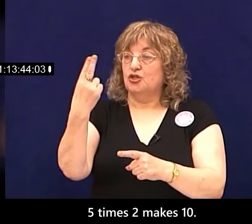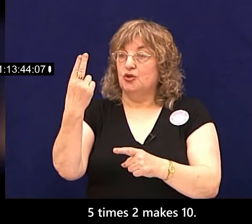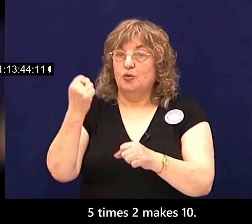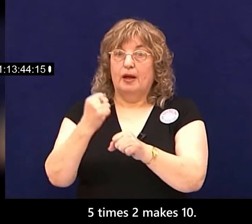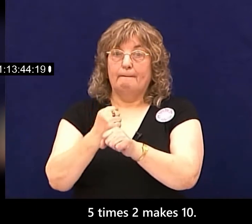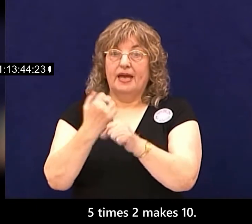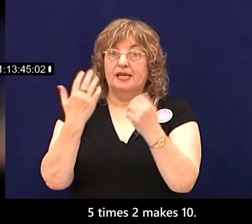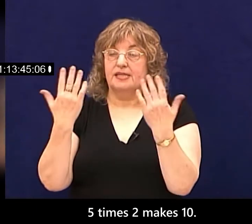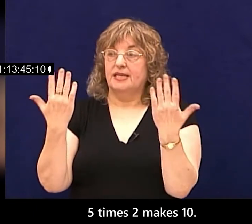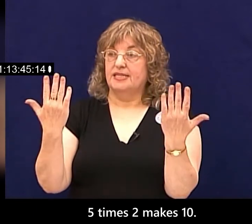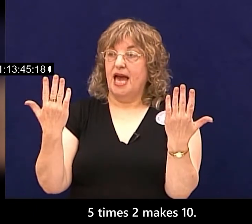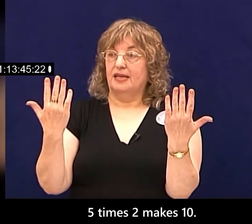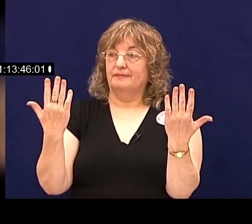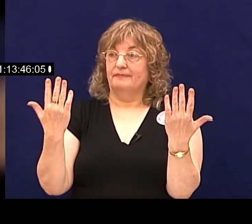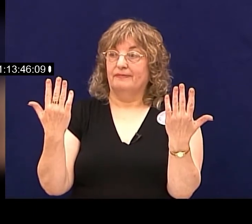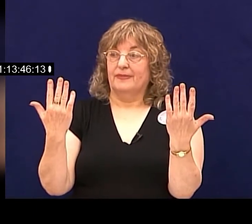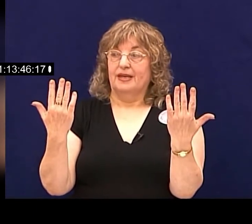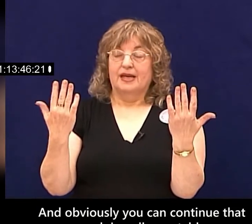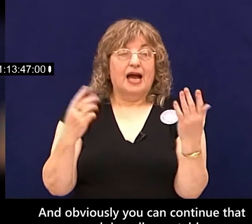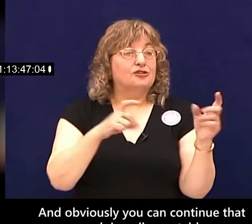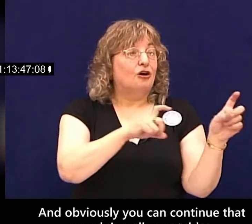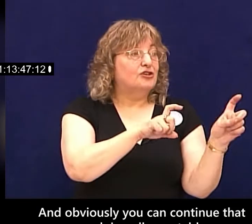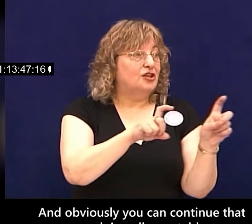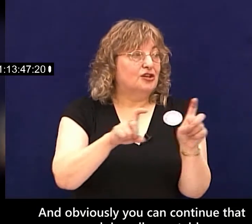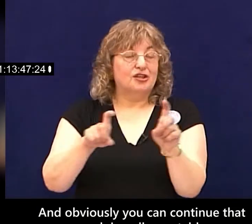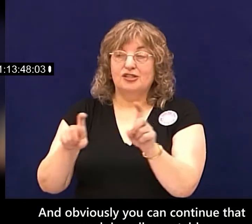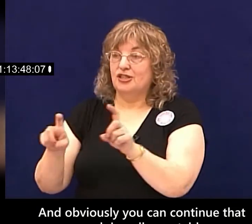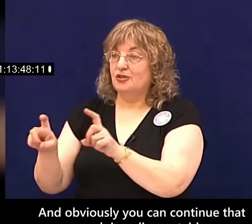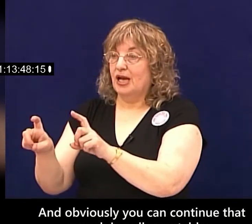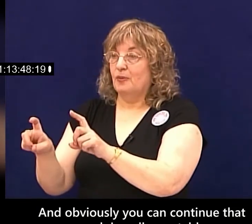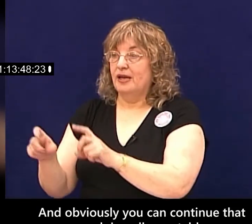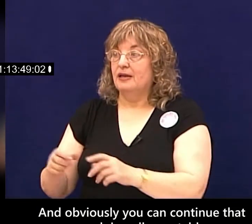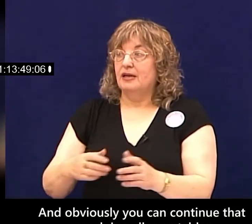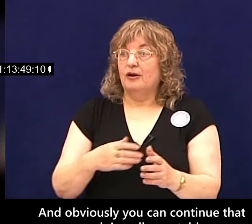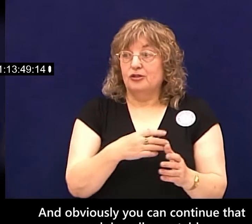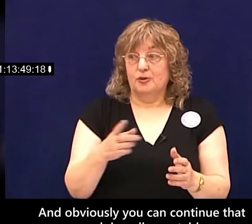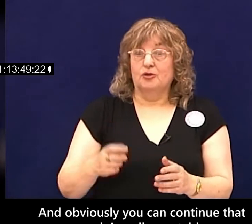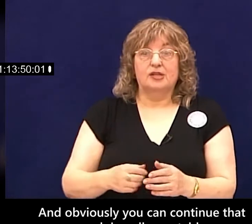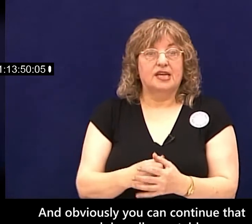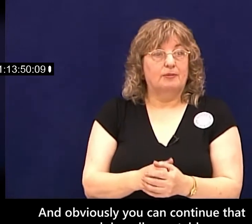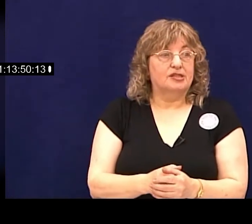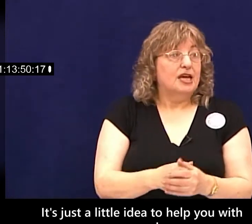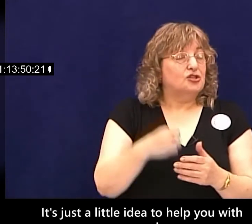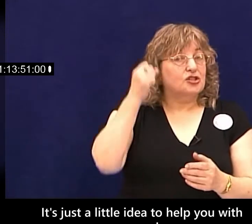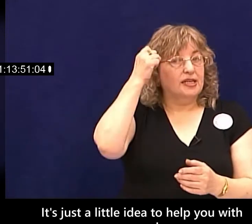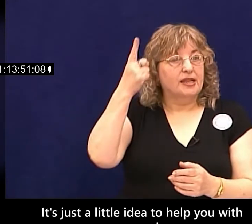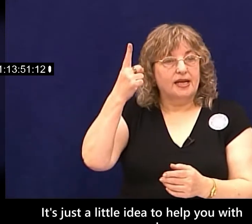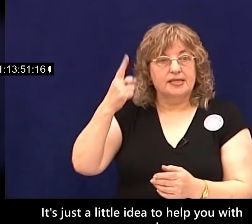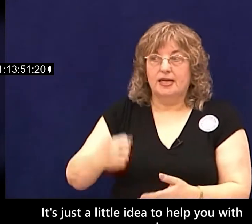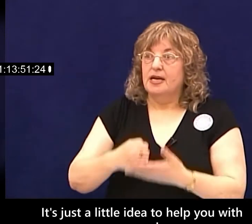2 makes 10. And obviously you can continue that way, doing all your tables. It's just a little idea to